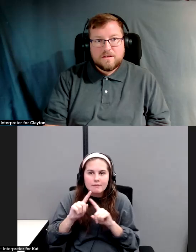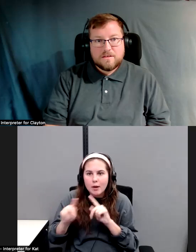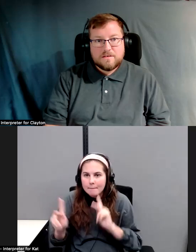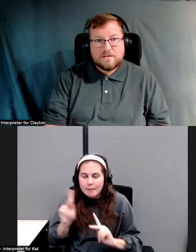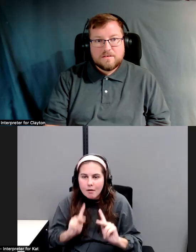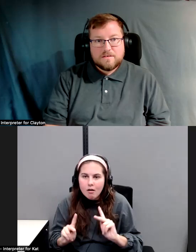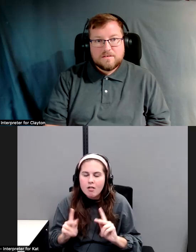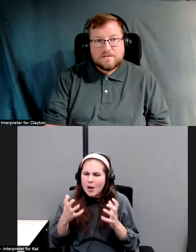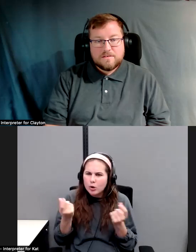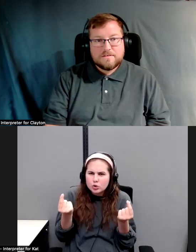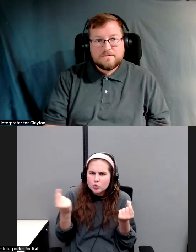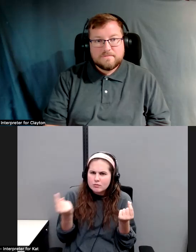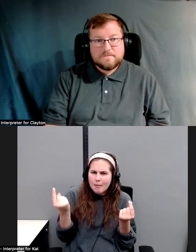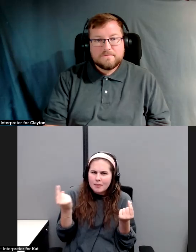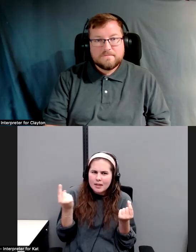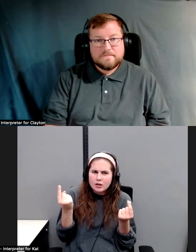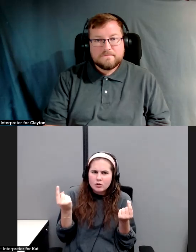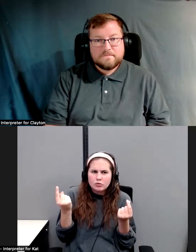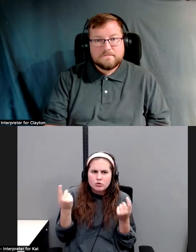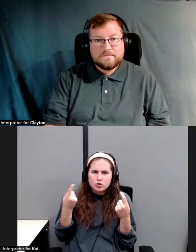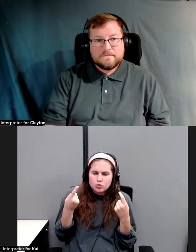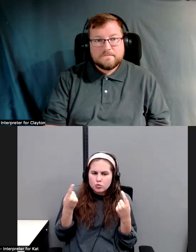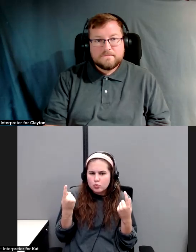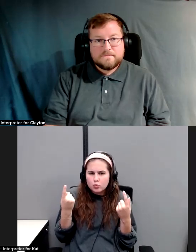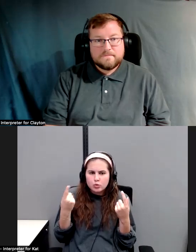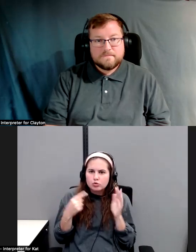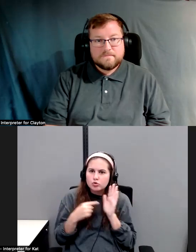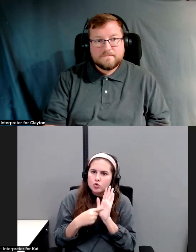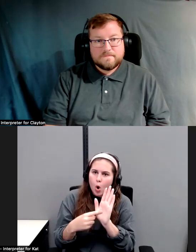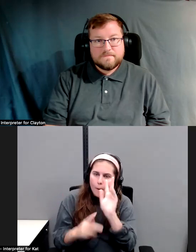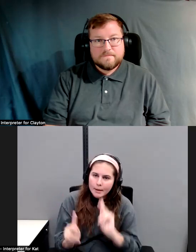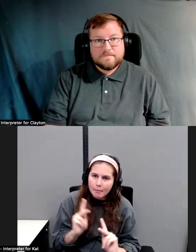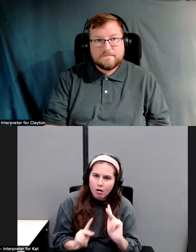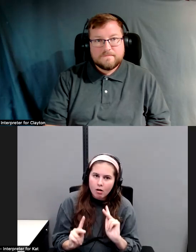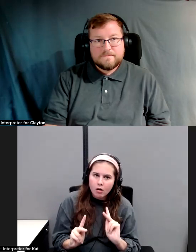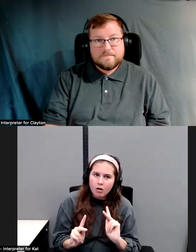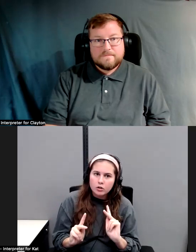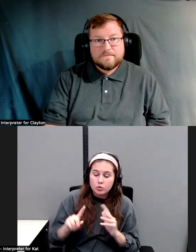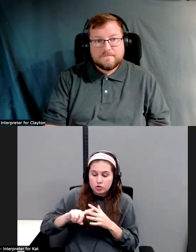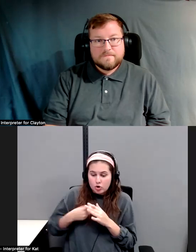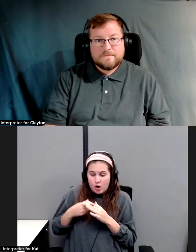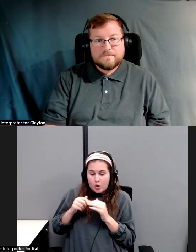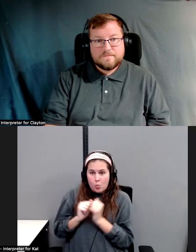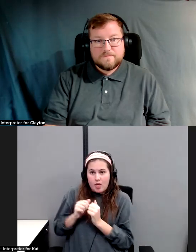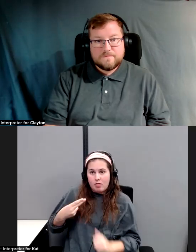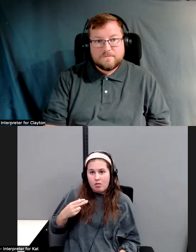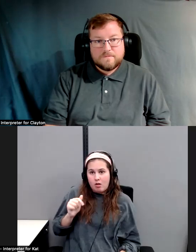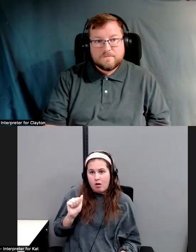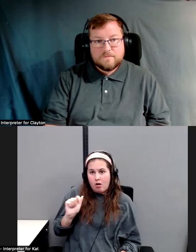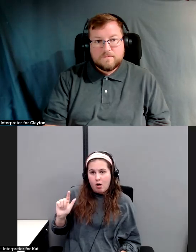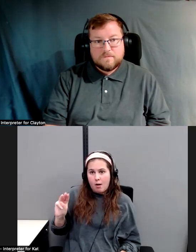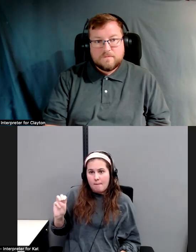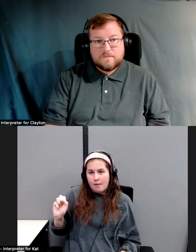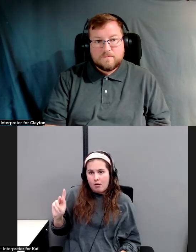to do something to spread awareness. First, it started off with Hallmark. And then as I progressed with